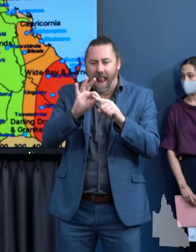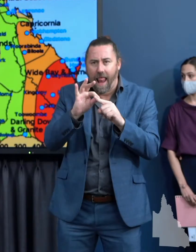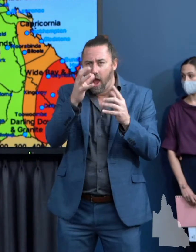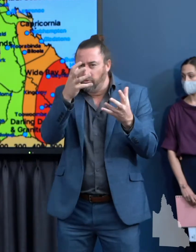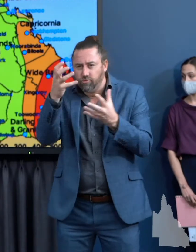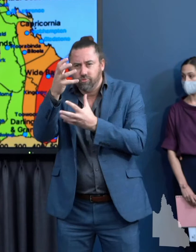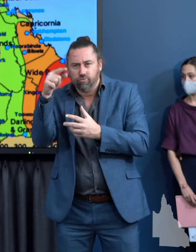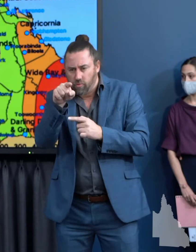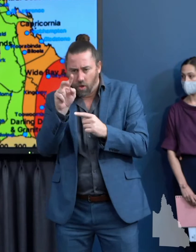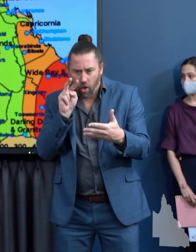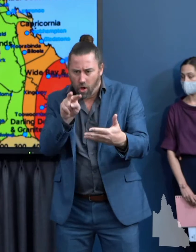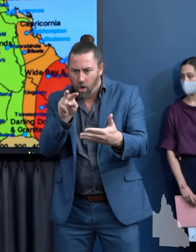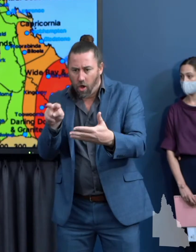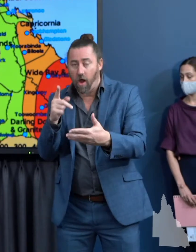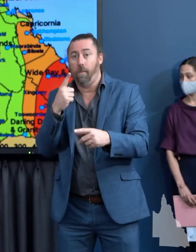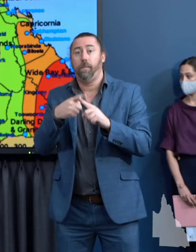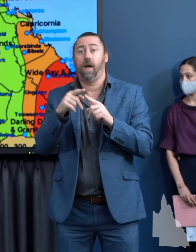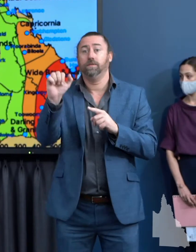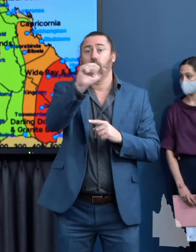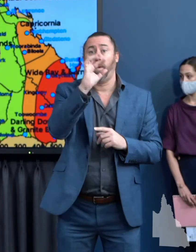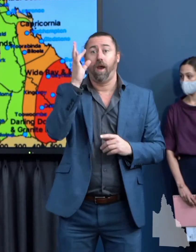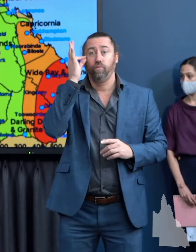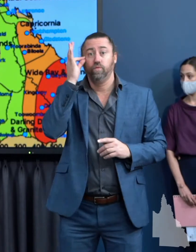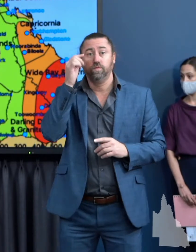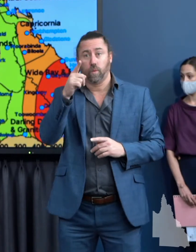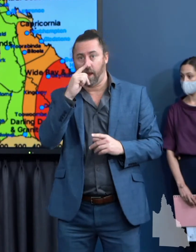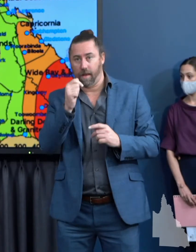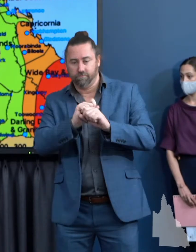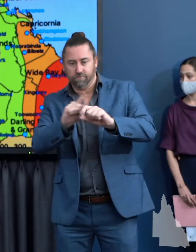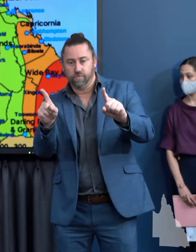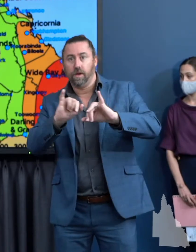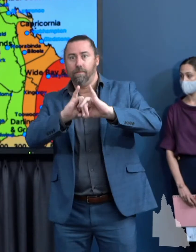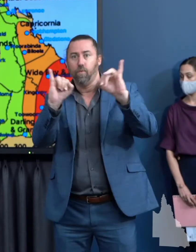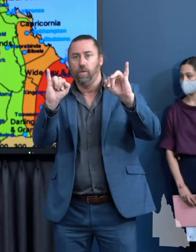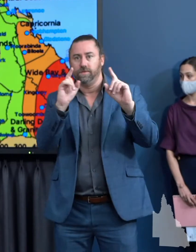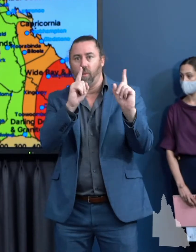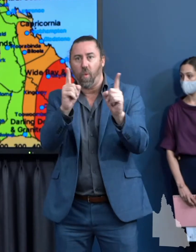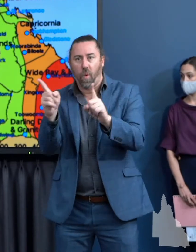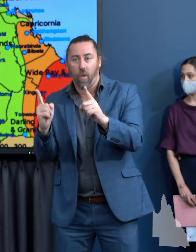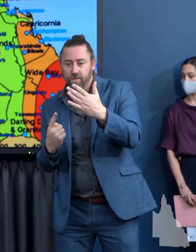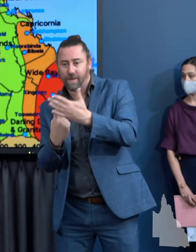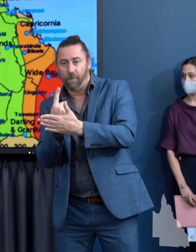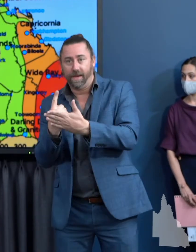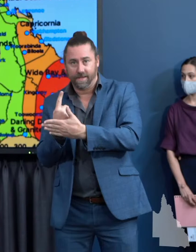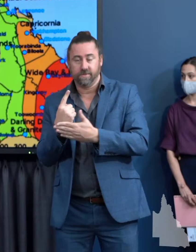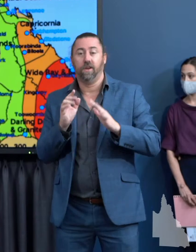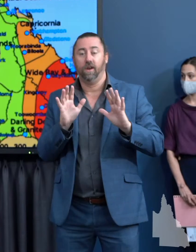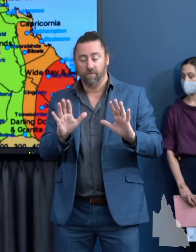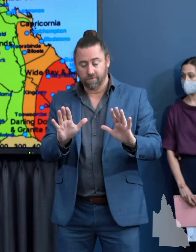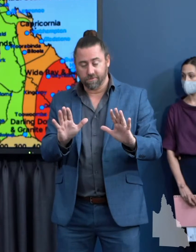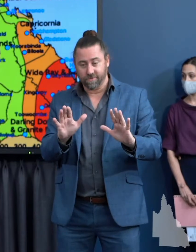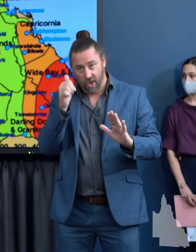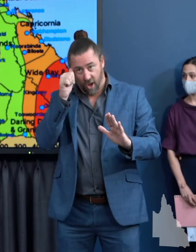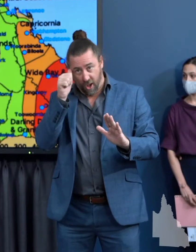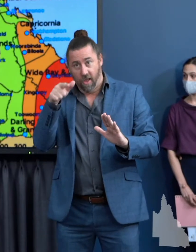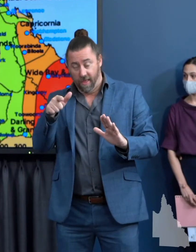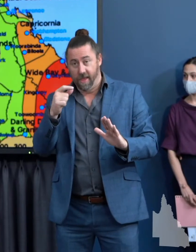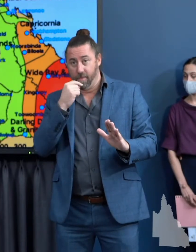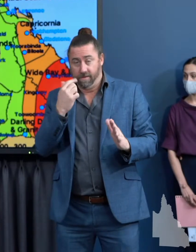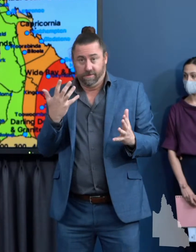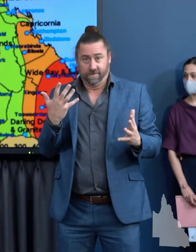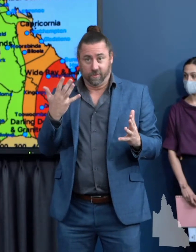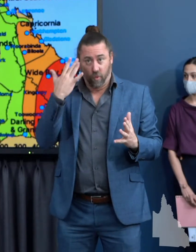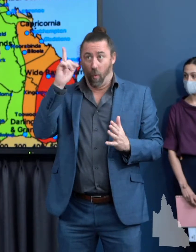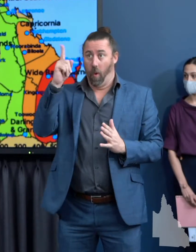out emergency alerts. So today is the day to be listening. Now, having said all of that, the conditions are going to be